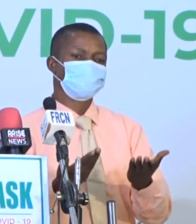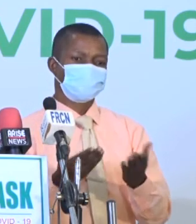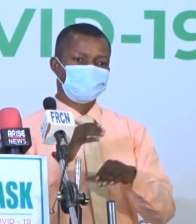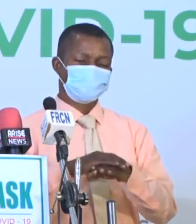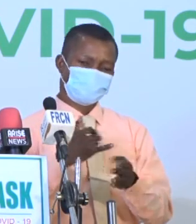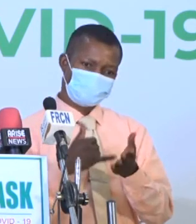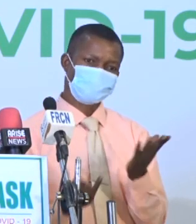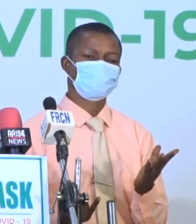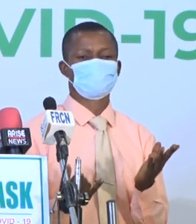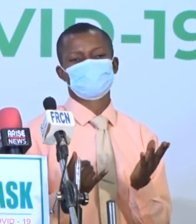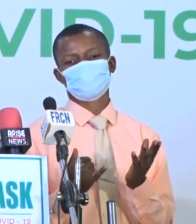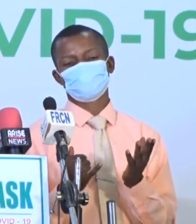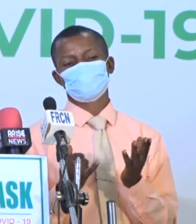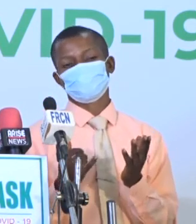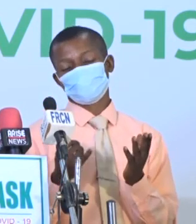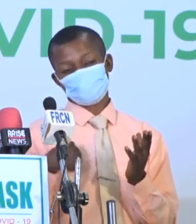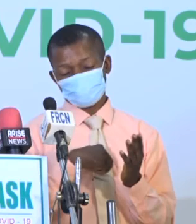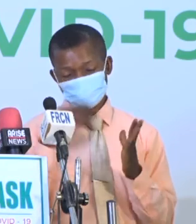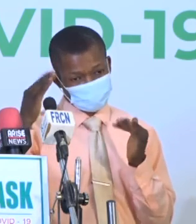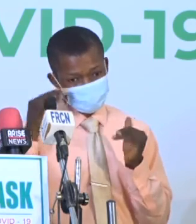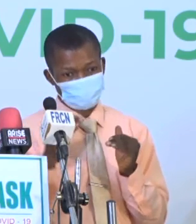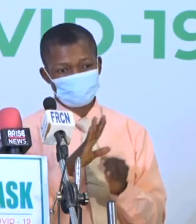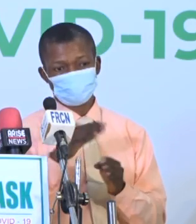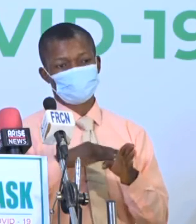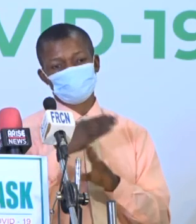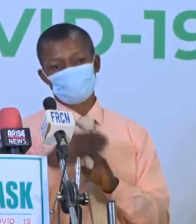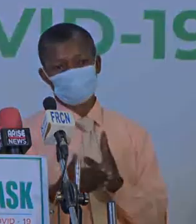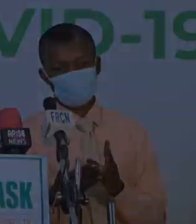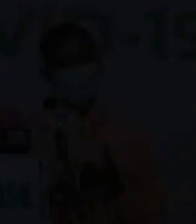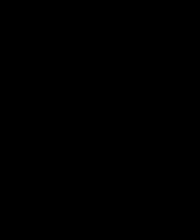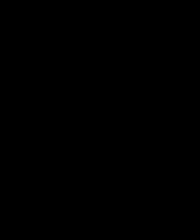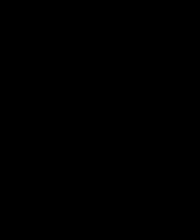that gap. So we hope they conclude and nobody's sacked.